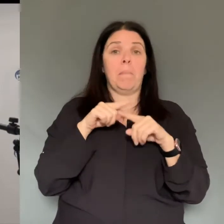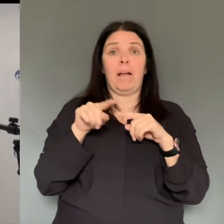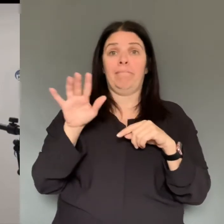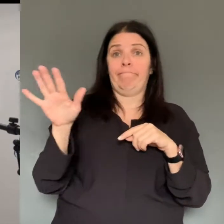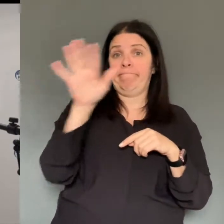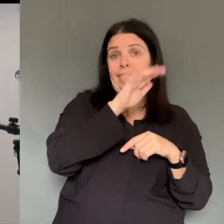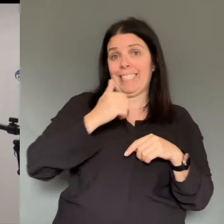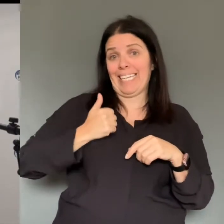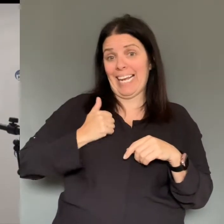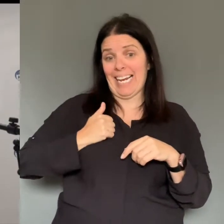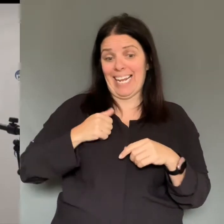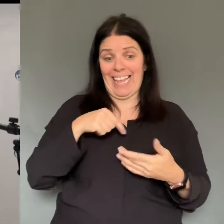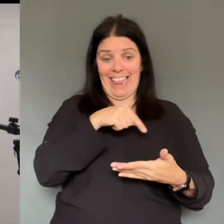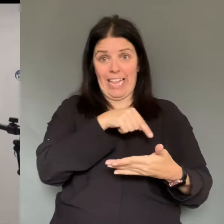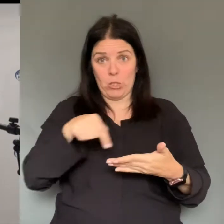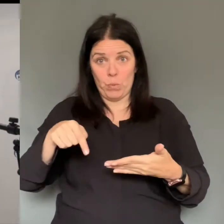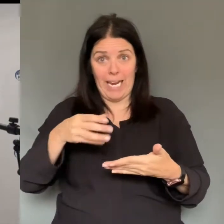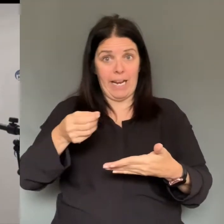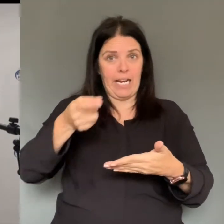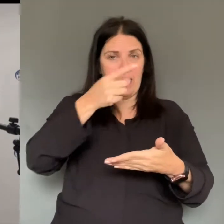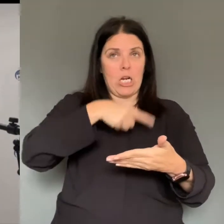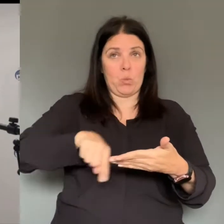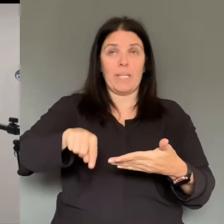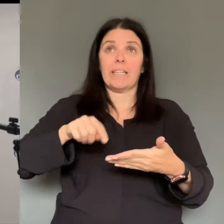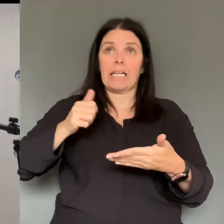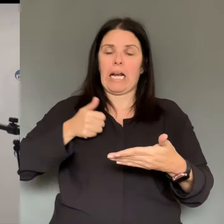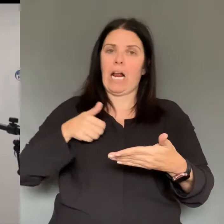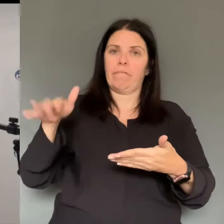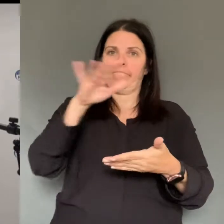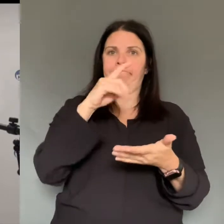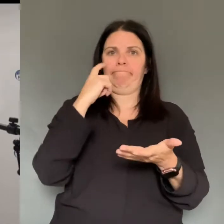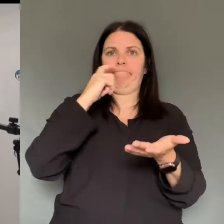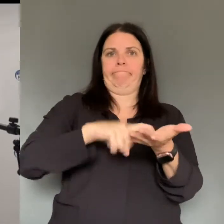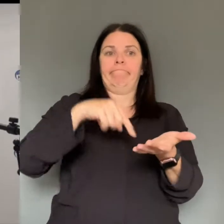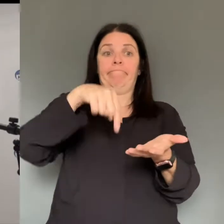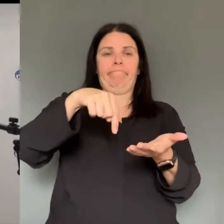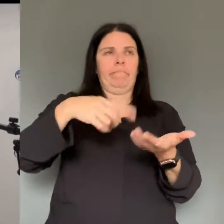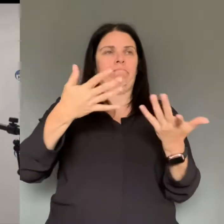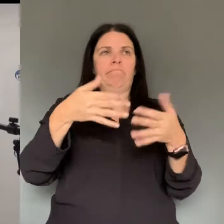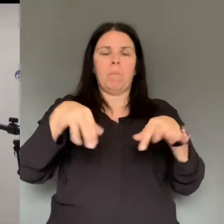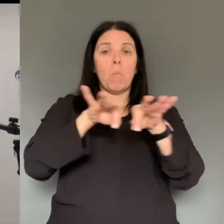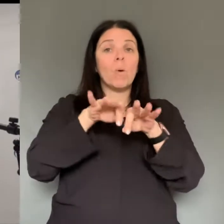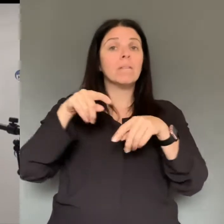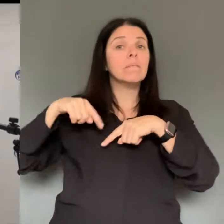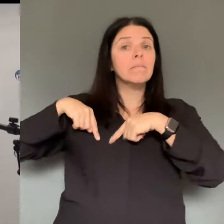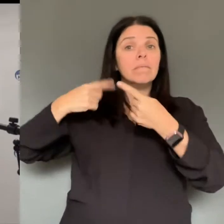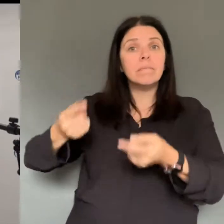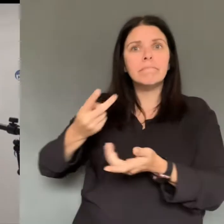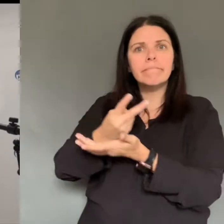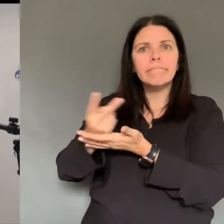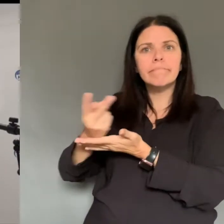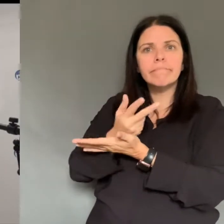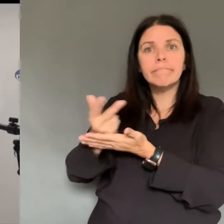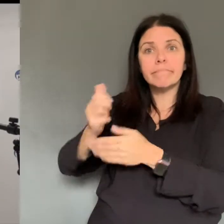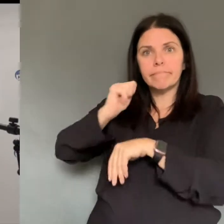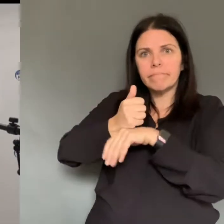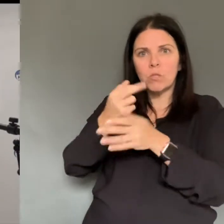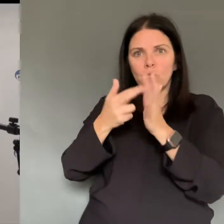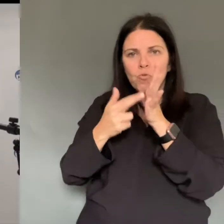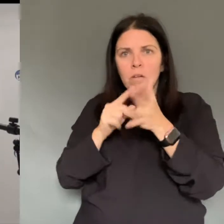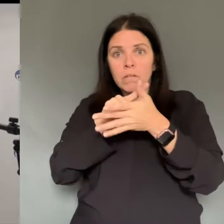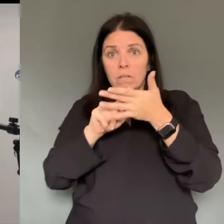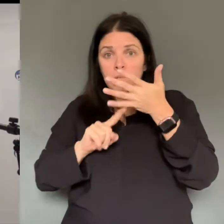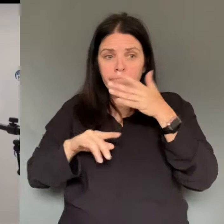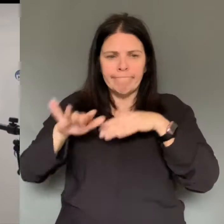that are put in place and reinforced by all levels of government to ensure that we do take care